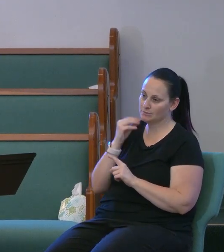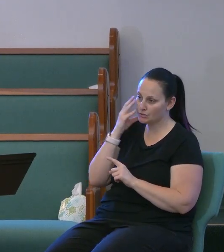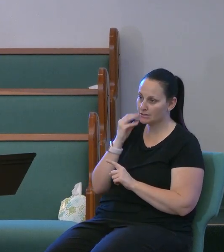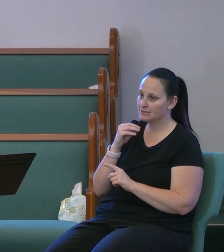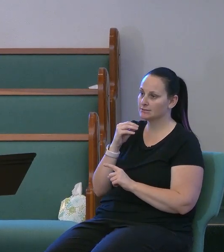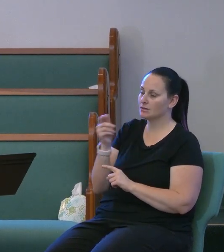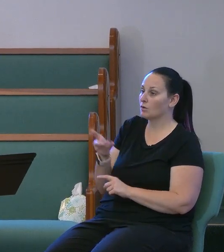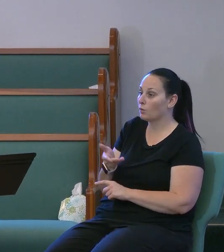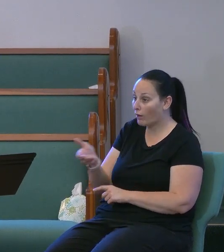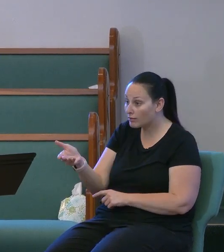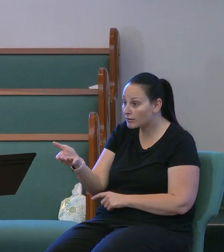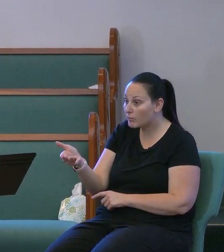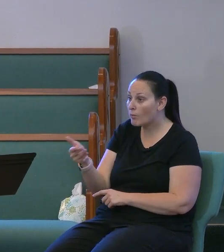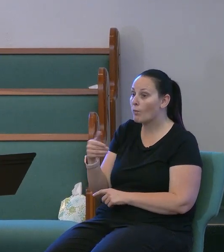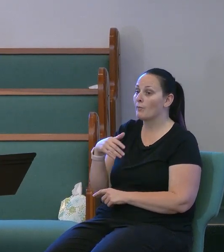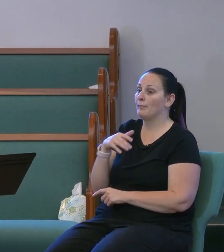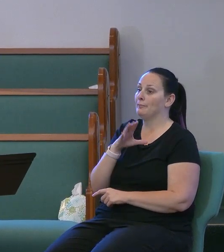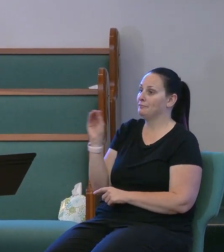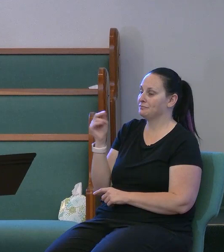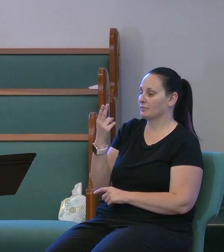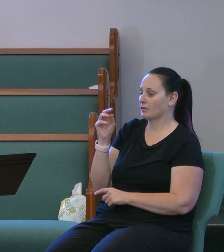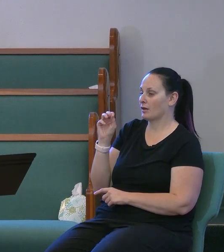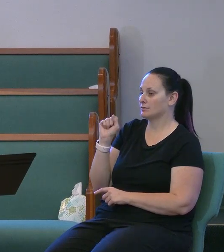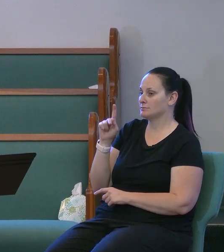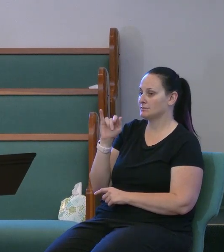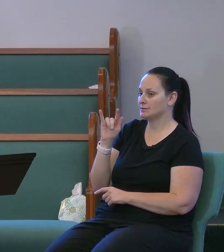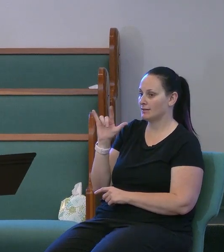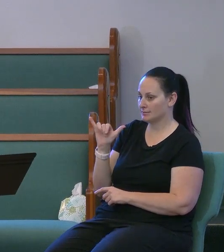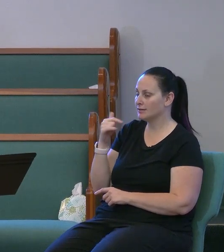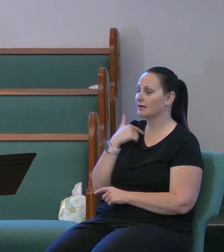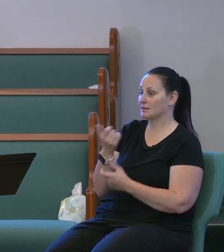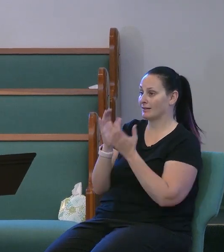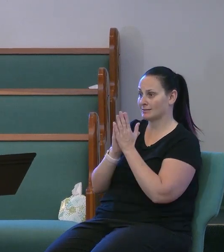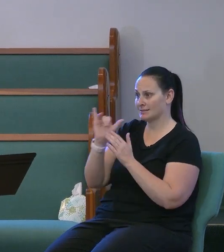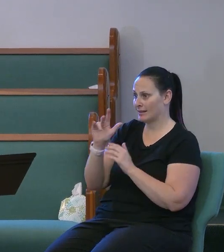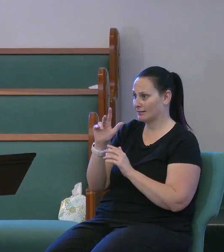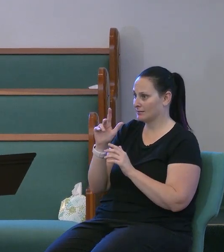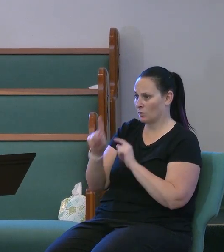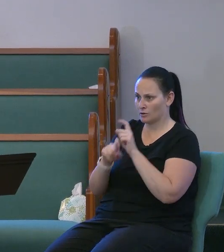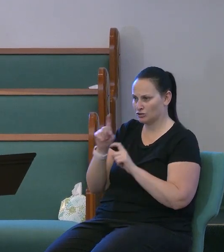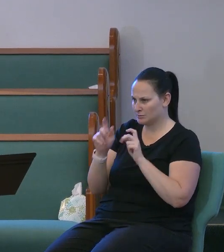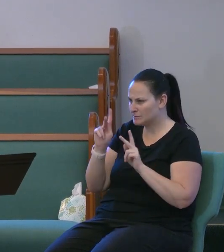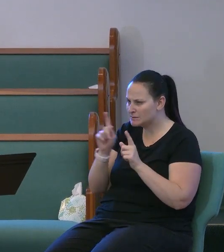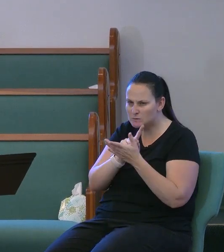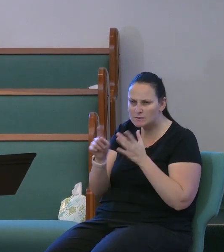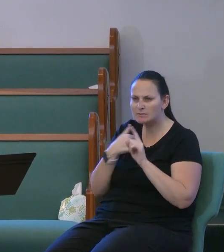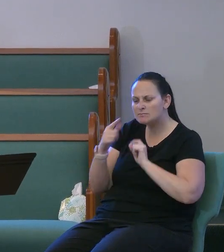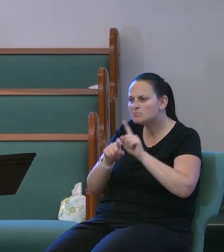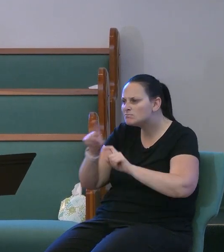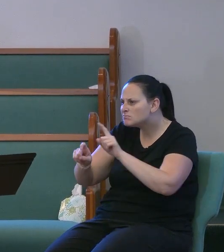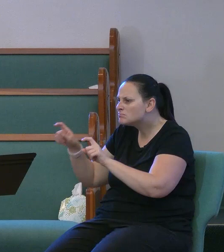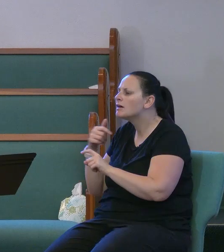experienced welcome and hospitality? I've been asking people that question this week because I've been thinking about